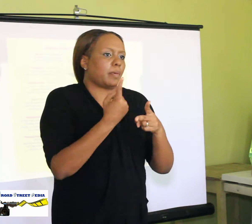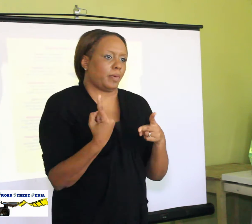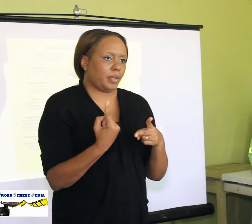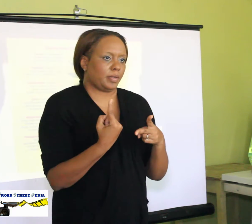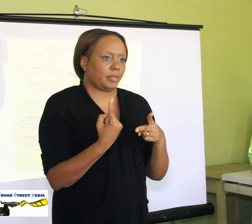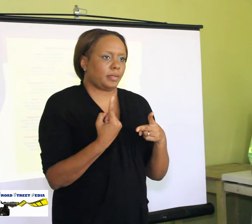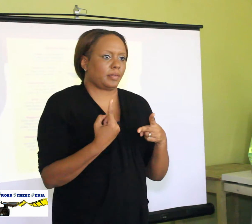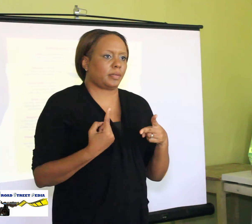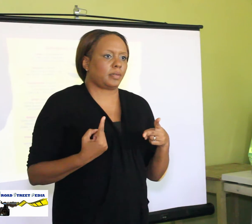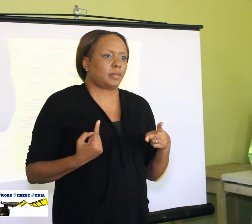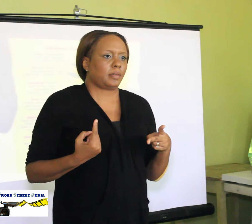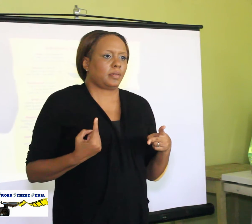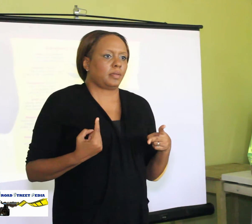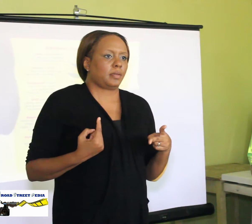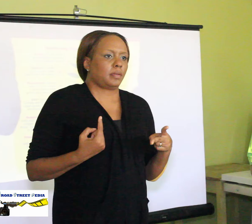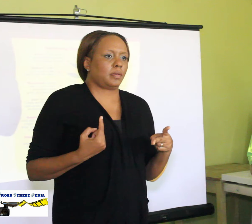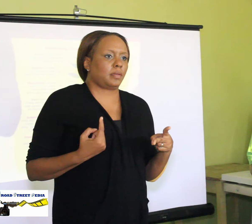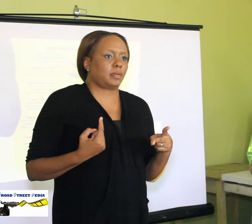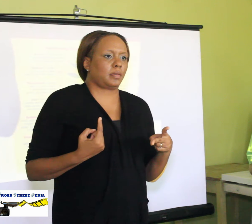time.